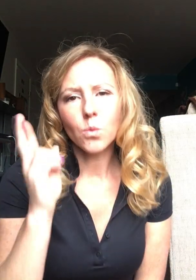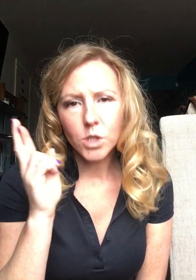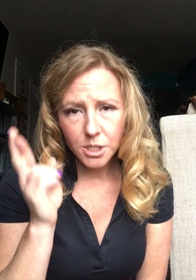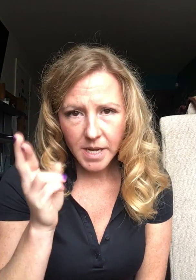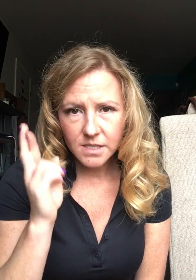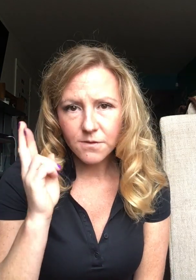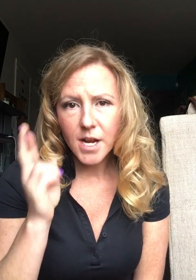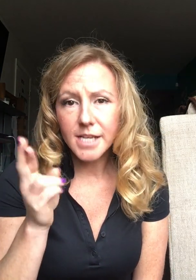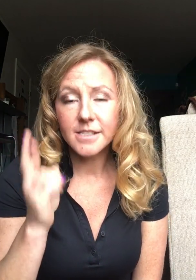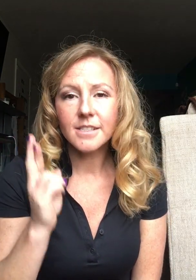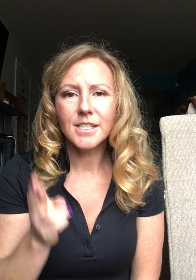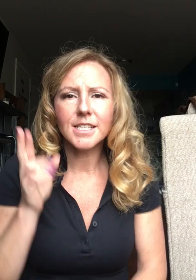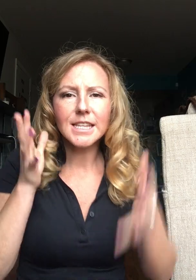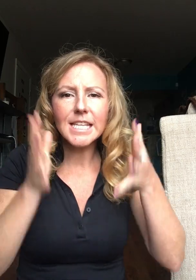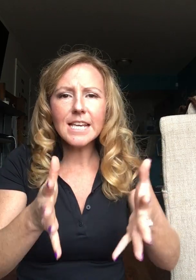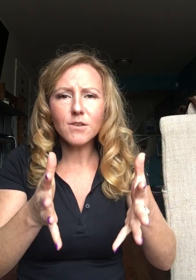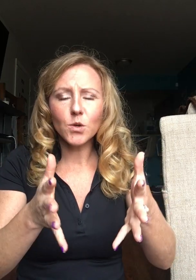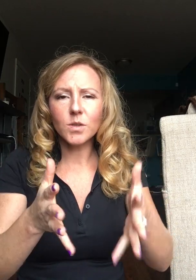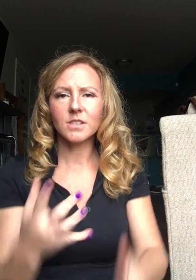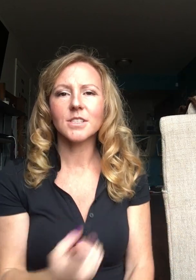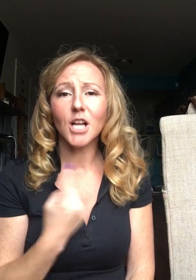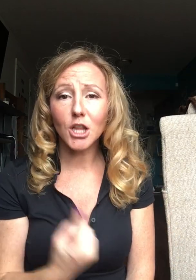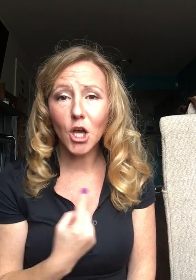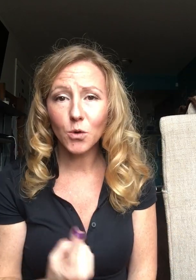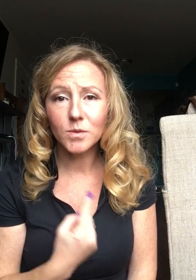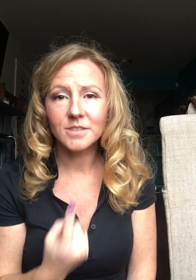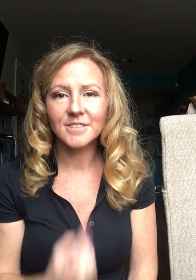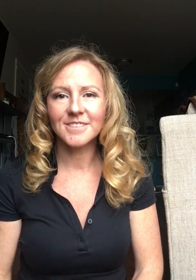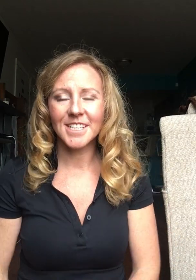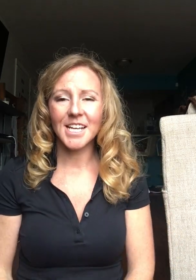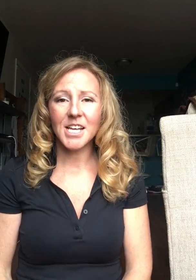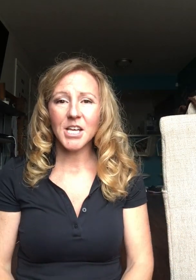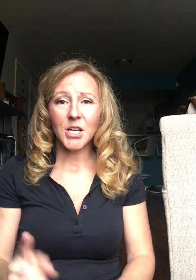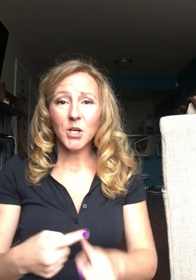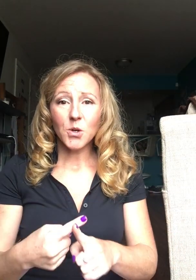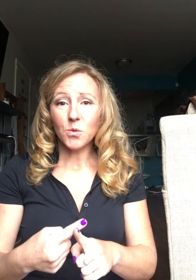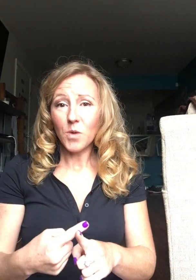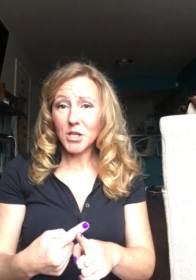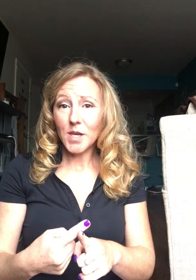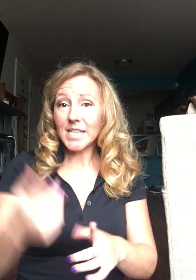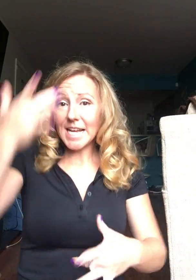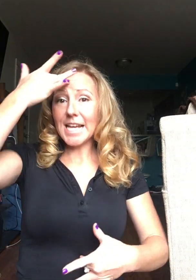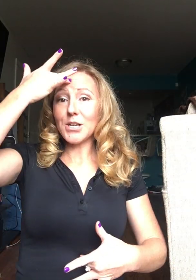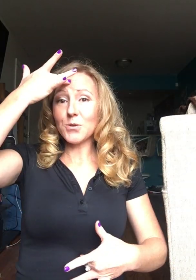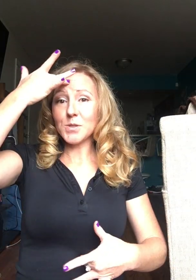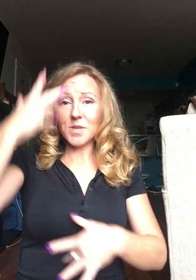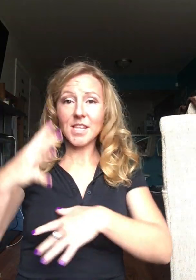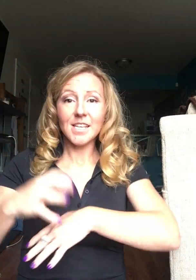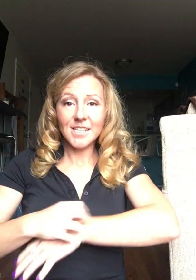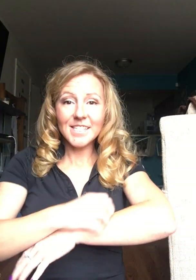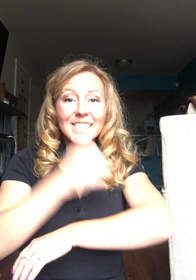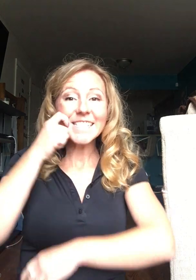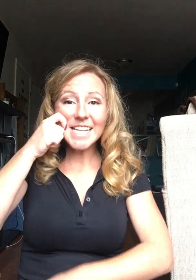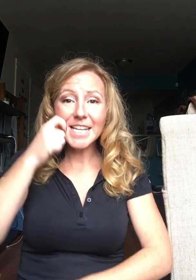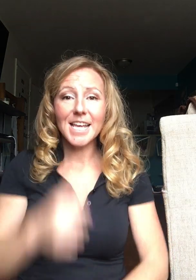Would your best friend leave you alone when you get diagnosed with skin